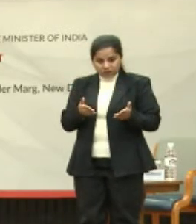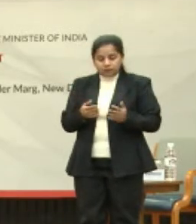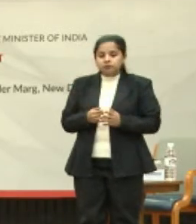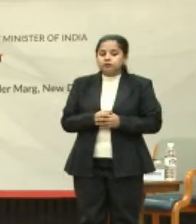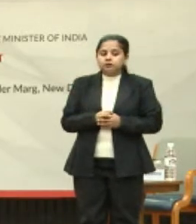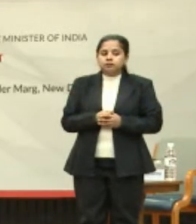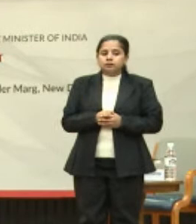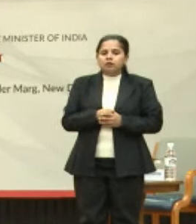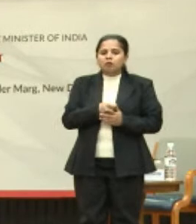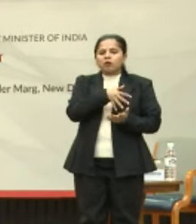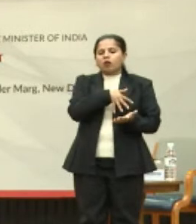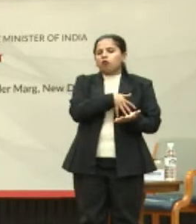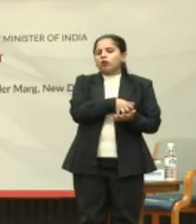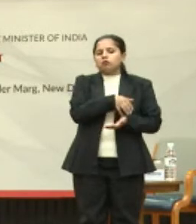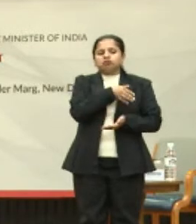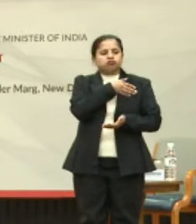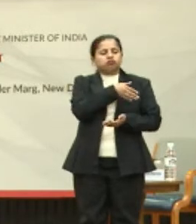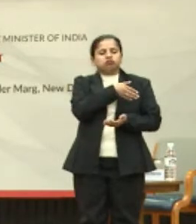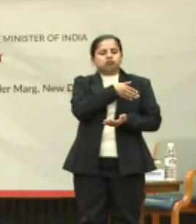are weak.